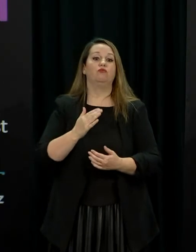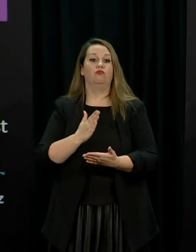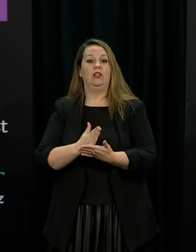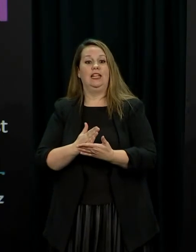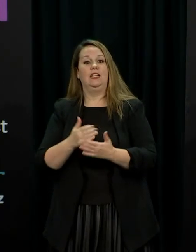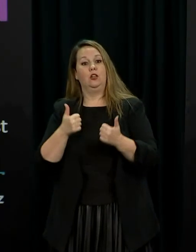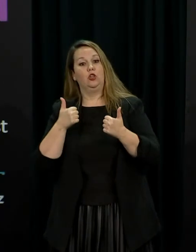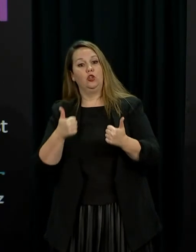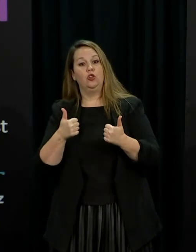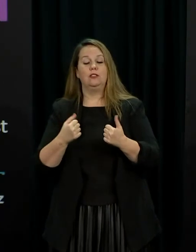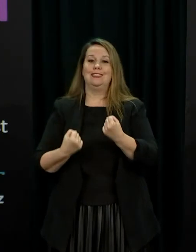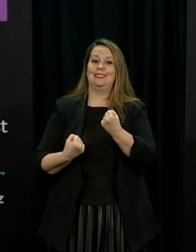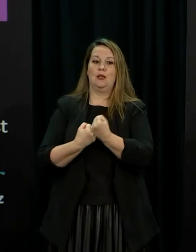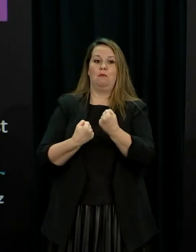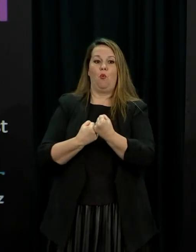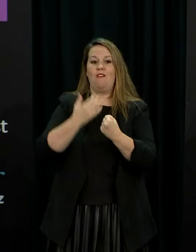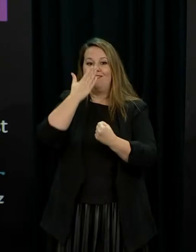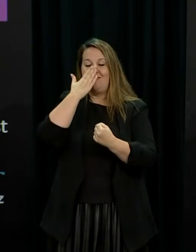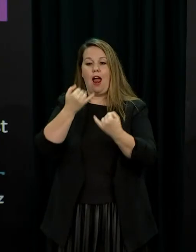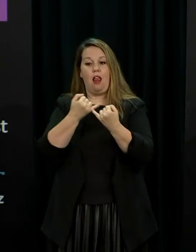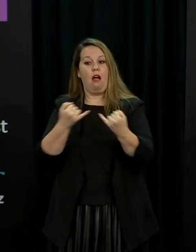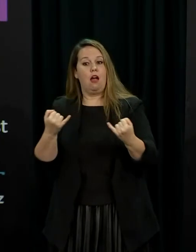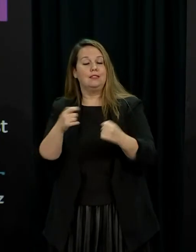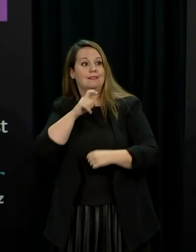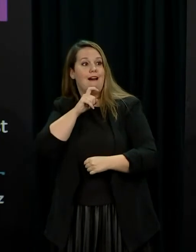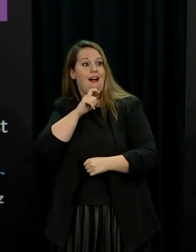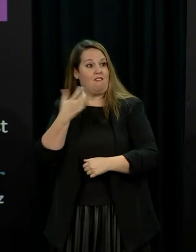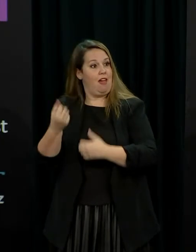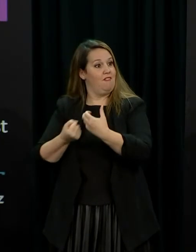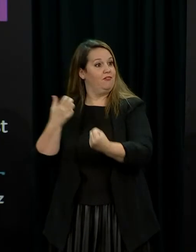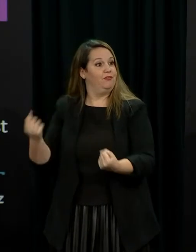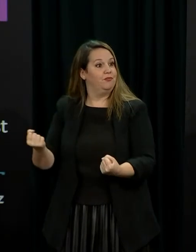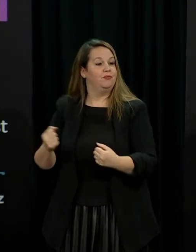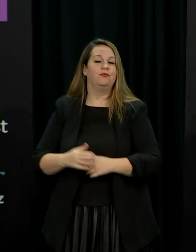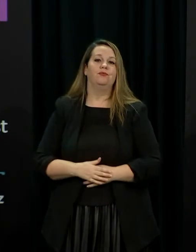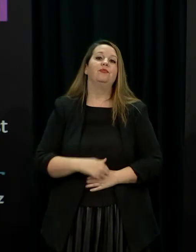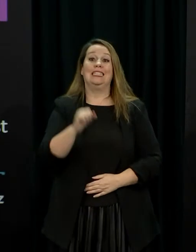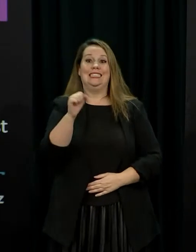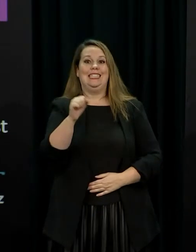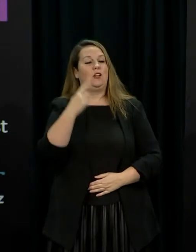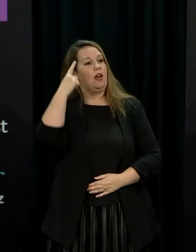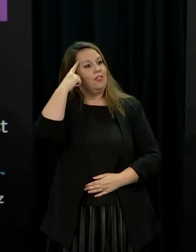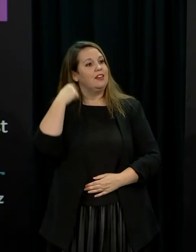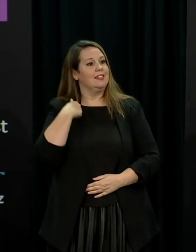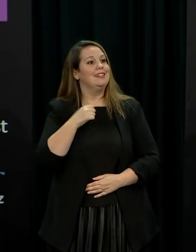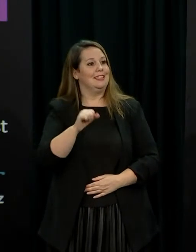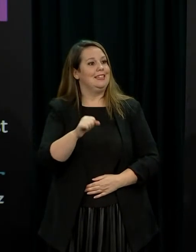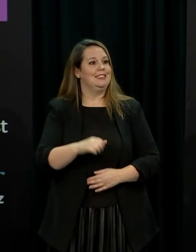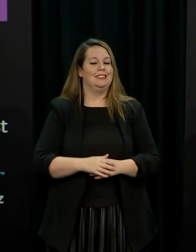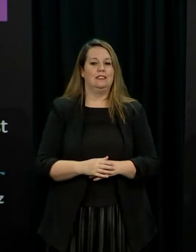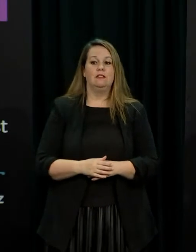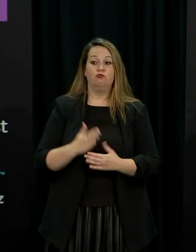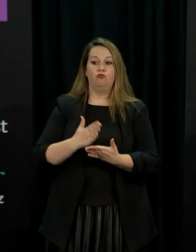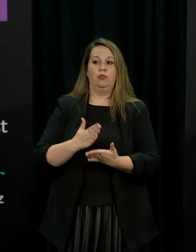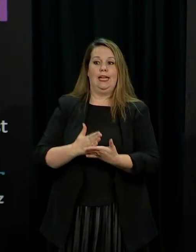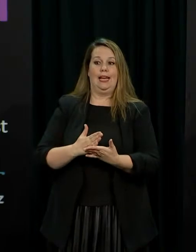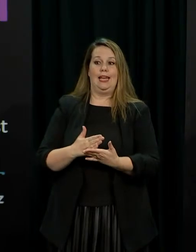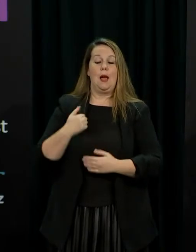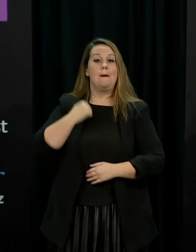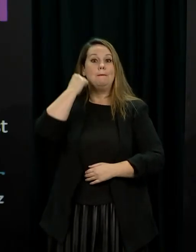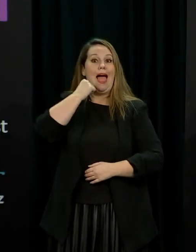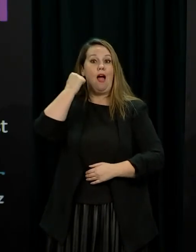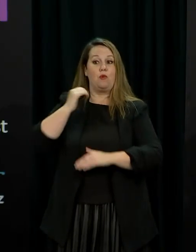I think has been great, has been, as someone who's been around the system for a while, is the investment in our Māori